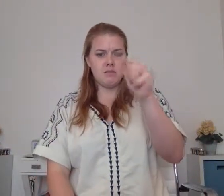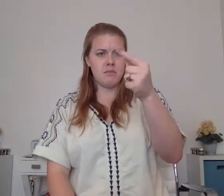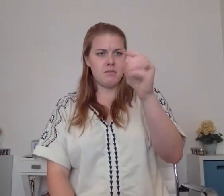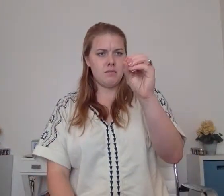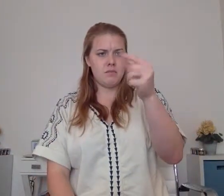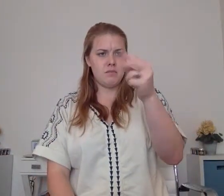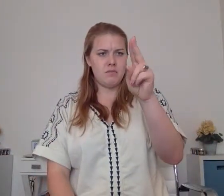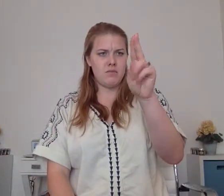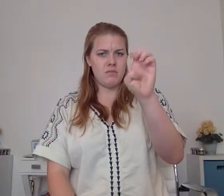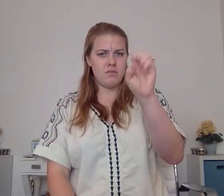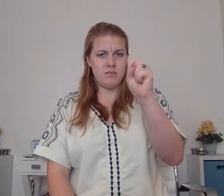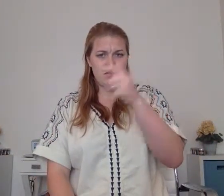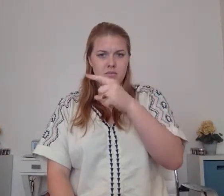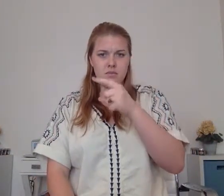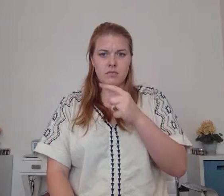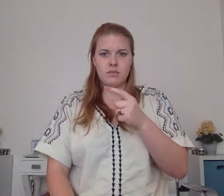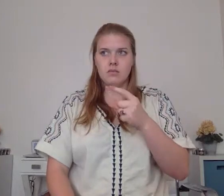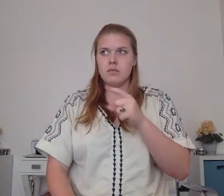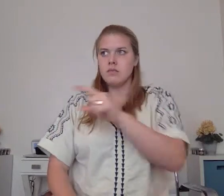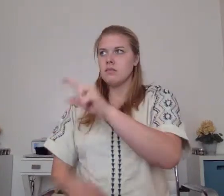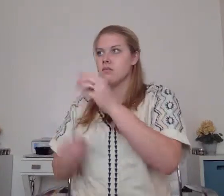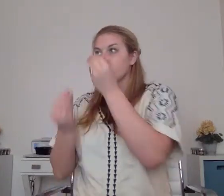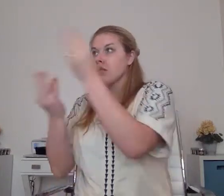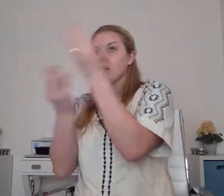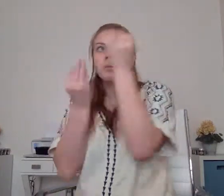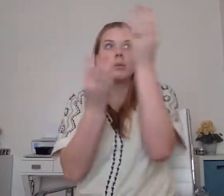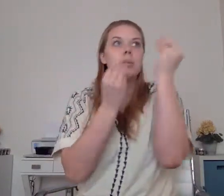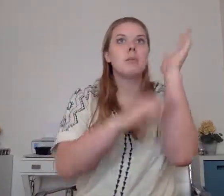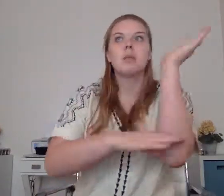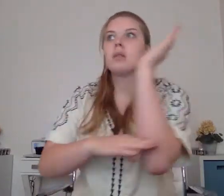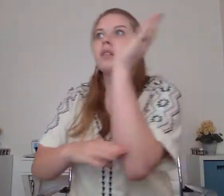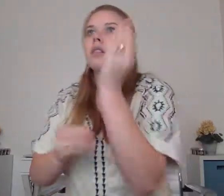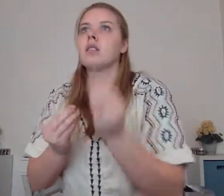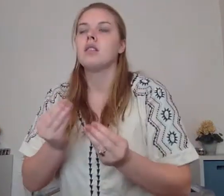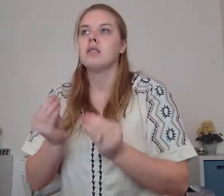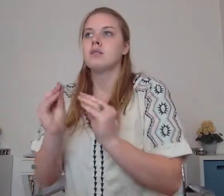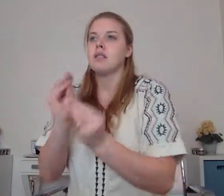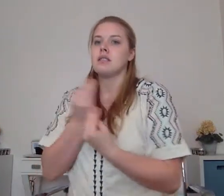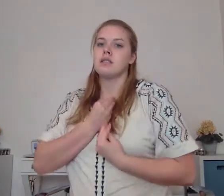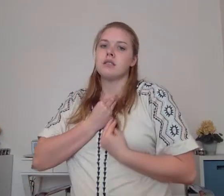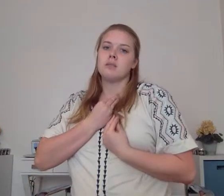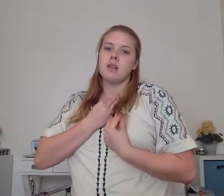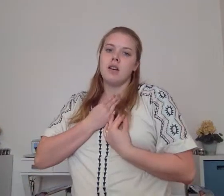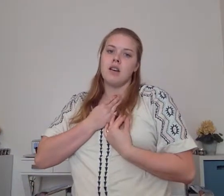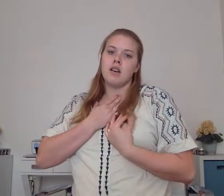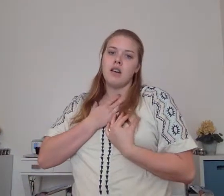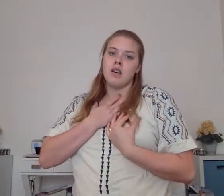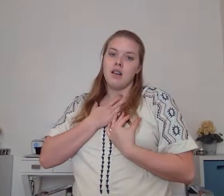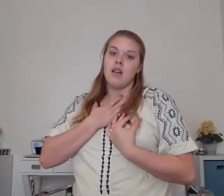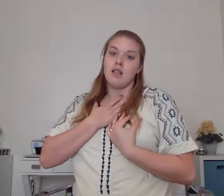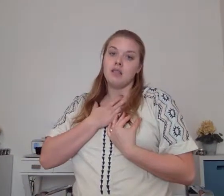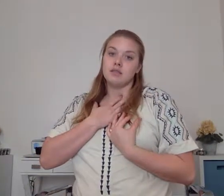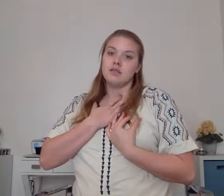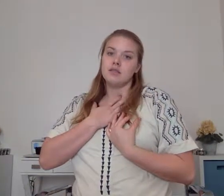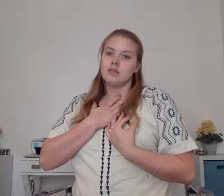they inspire movements, I think they have one unmistakable quality in common. They